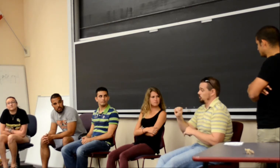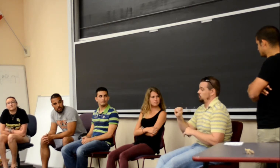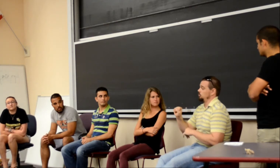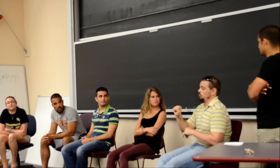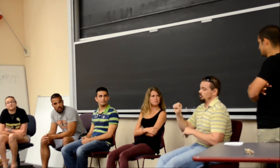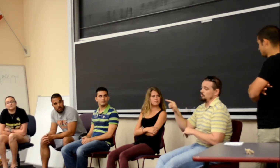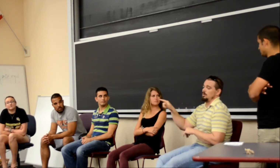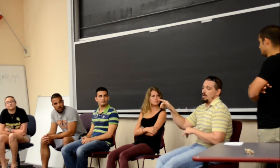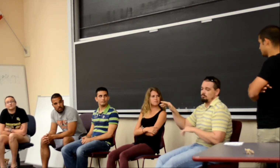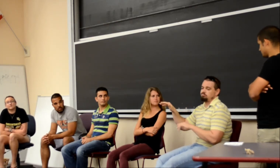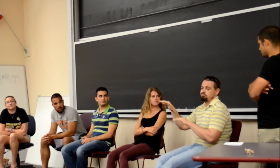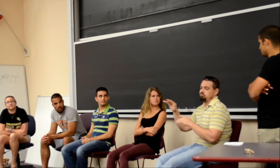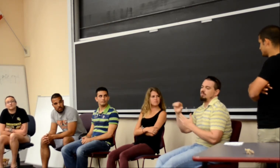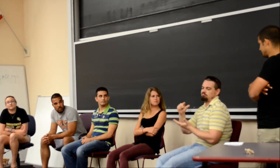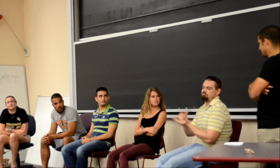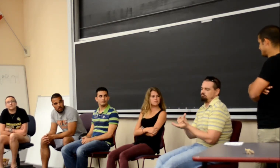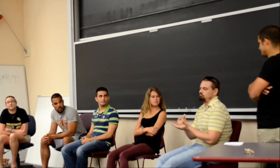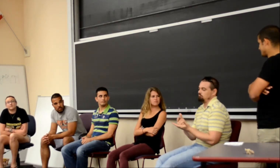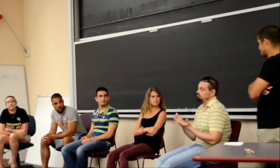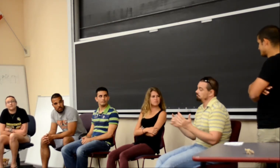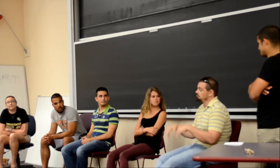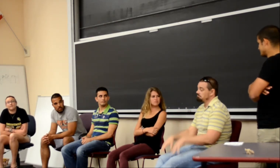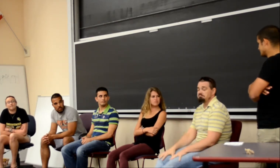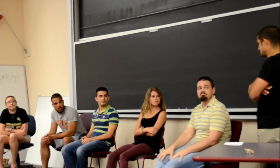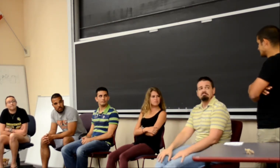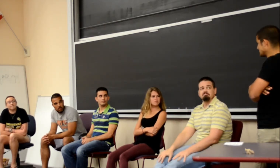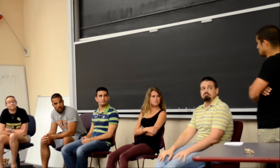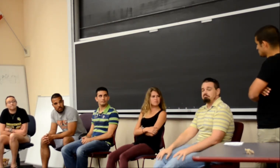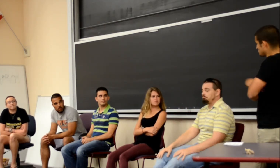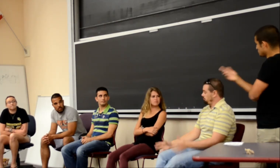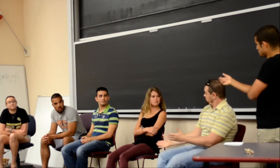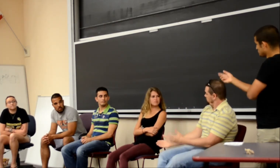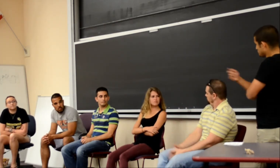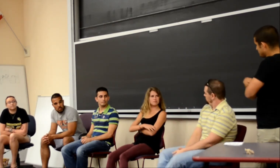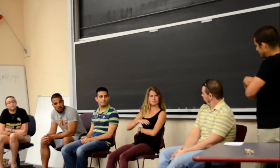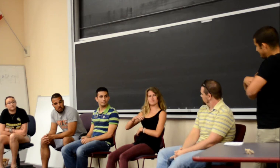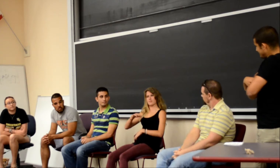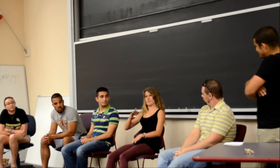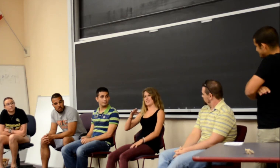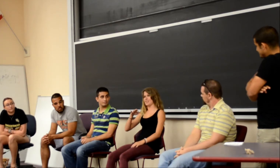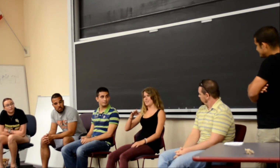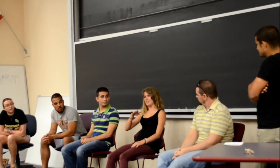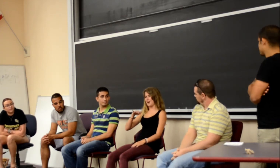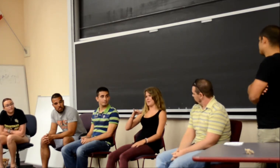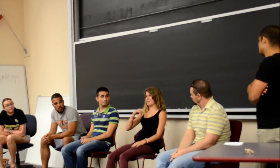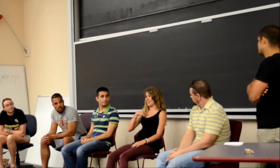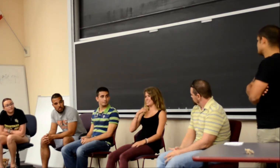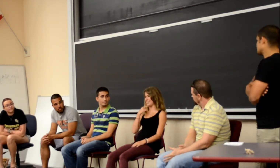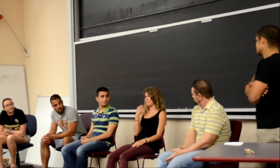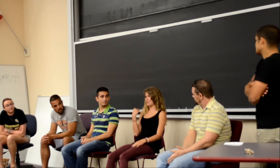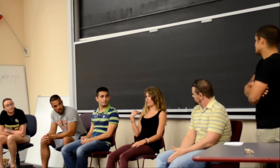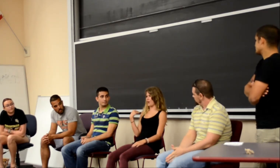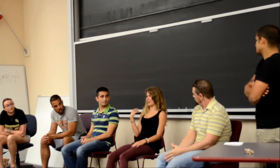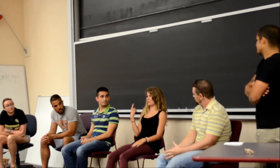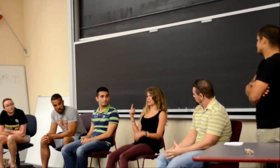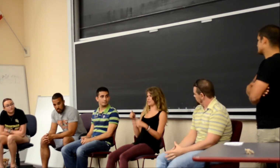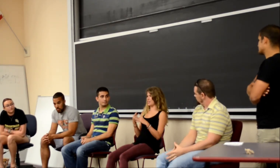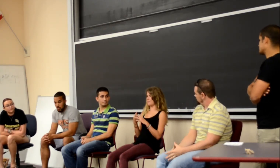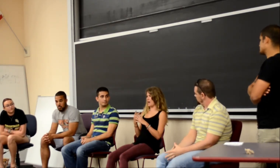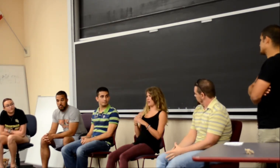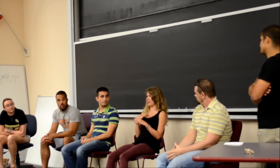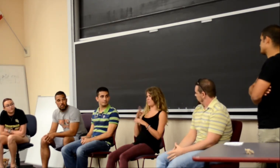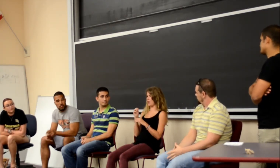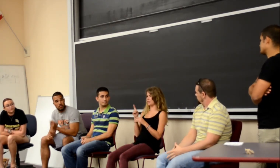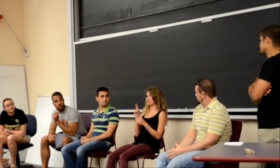FSDB also mainstreams with St. Augustine High School, so it was a good experience. Like I said before,